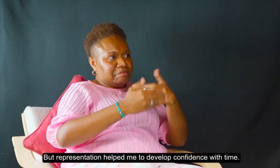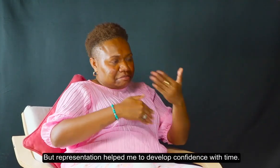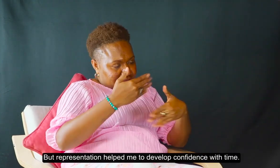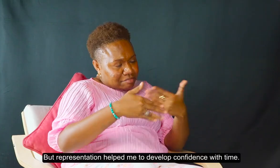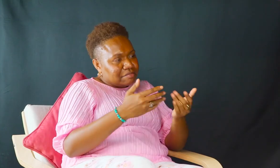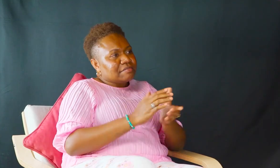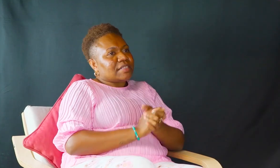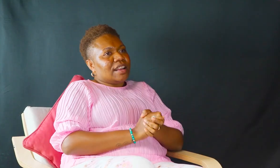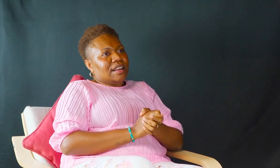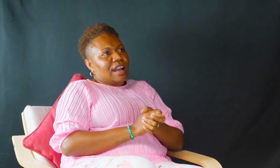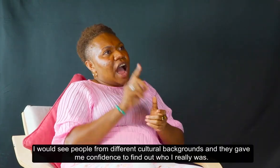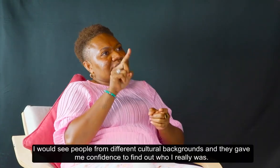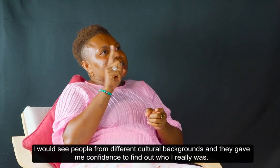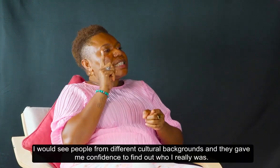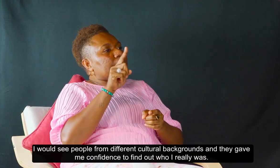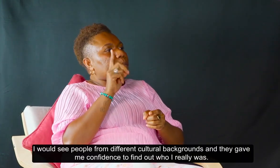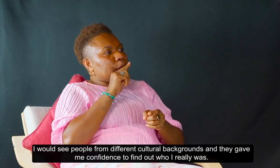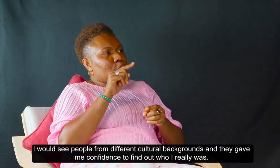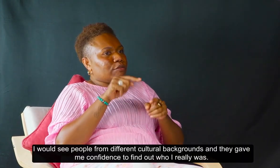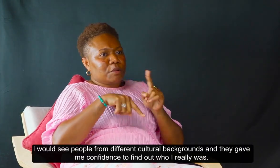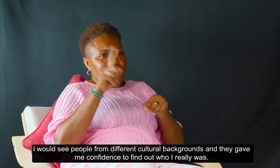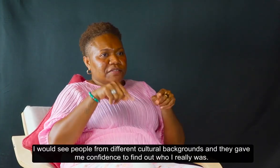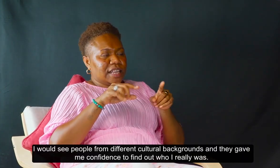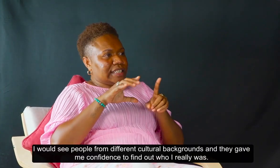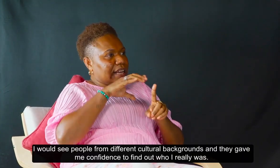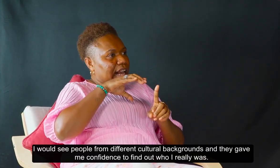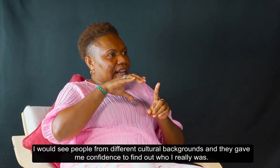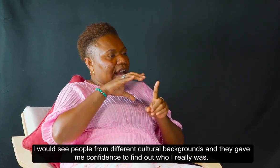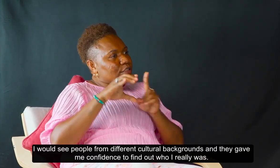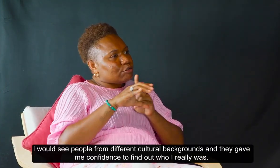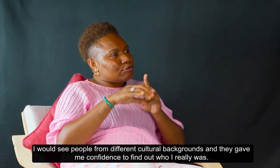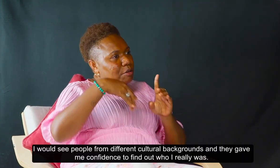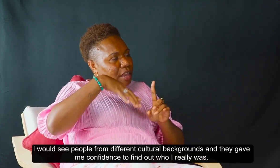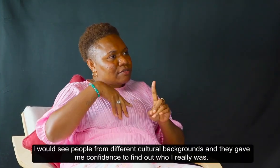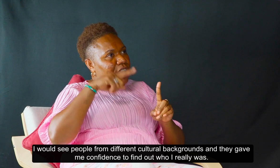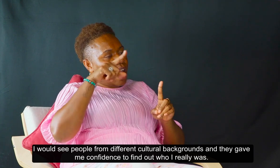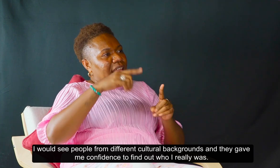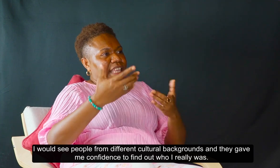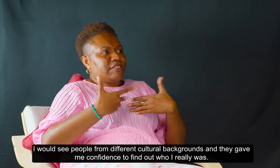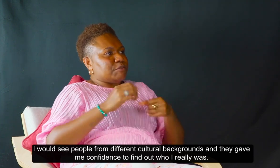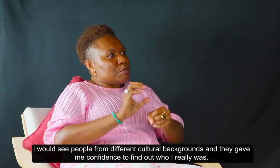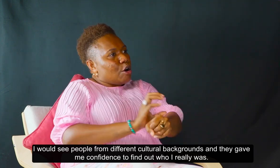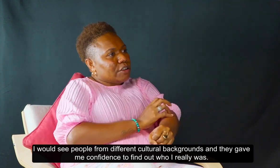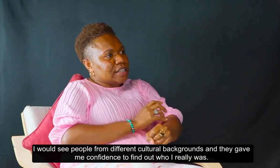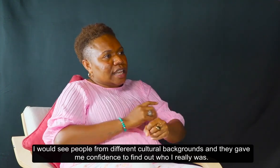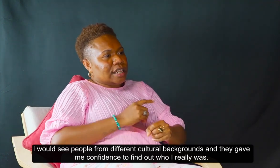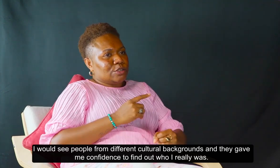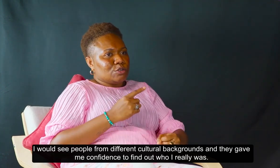time. I would see people from different cultural backgrounds, and they gave me confidence to find